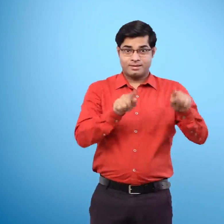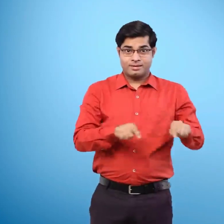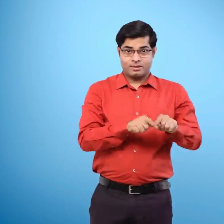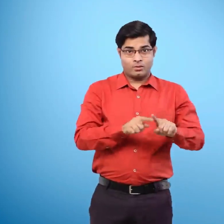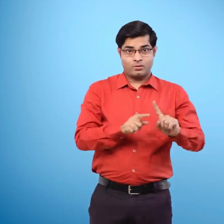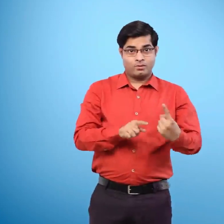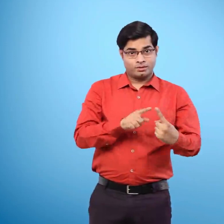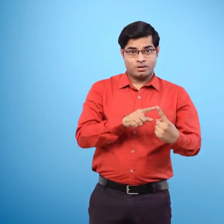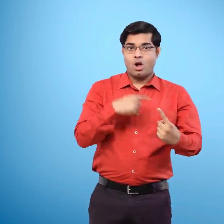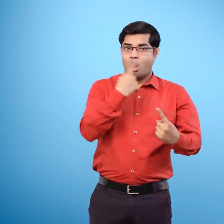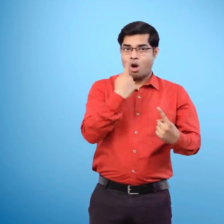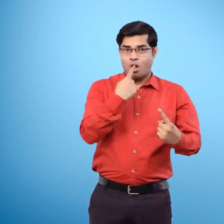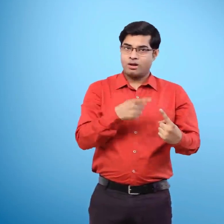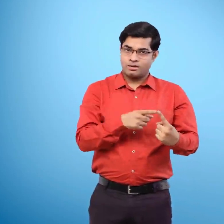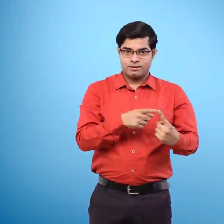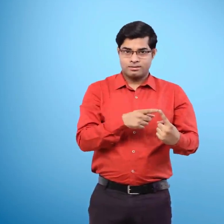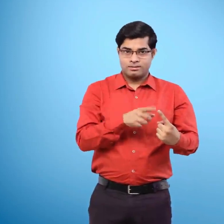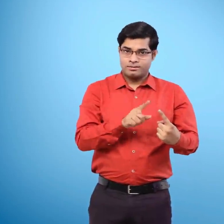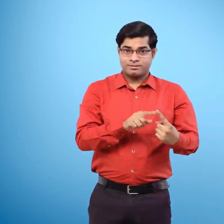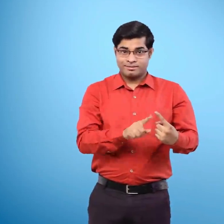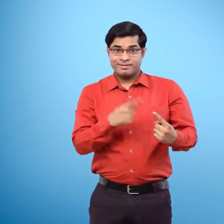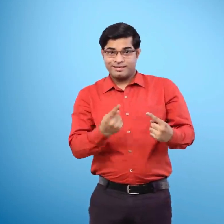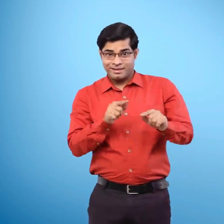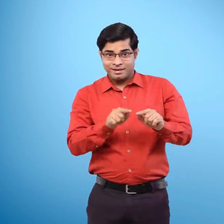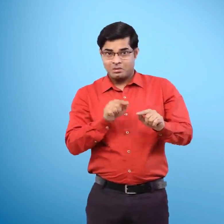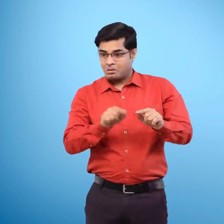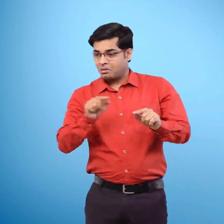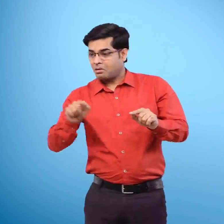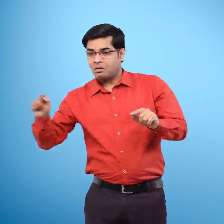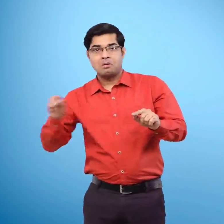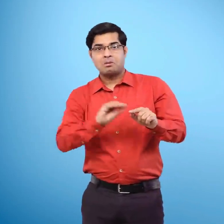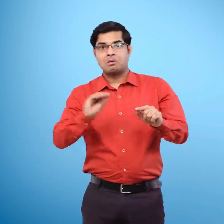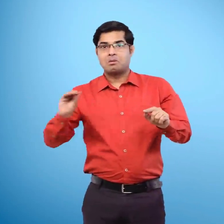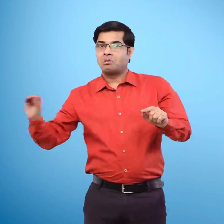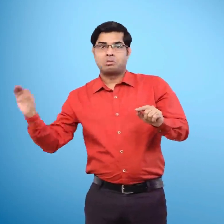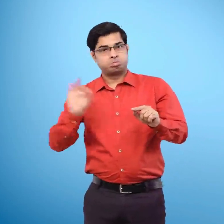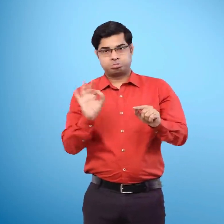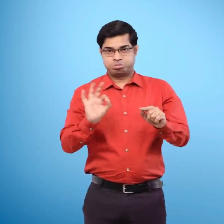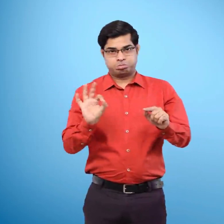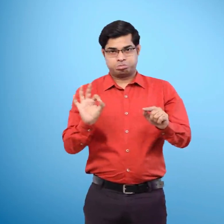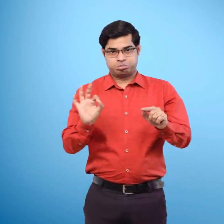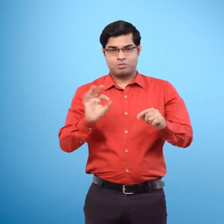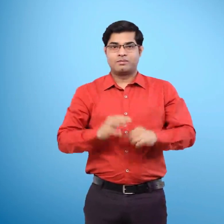Box 1 purple color, and then we have 6 blank boxes.